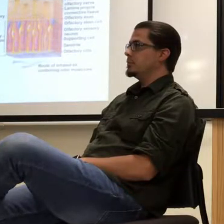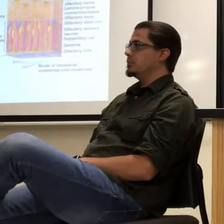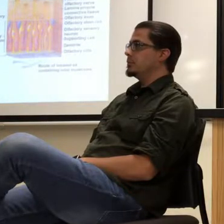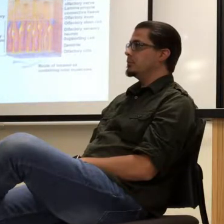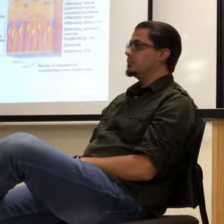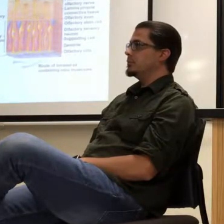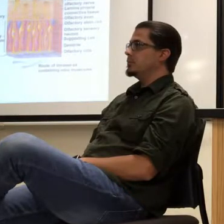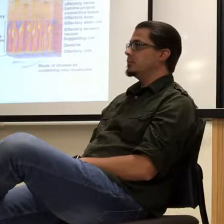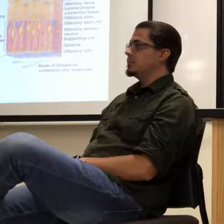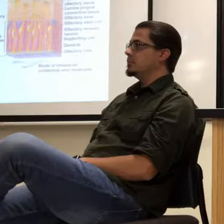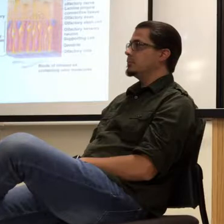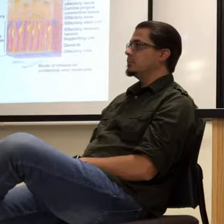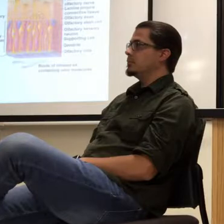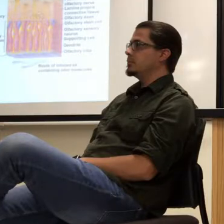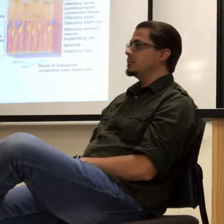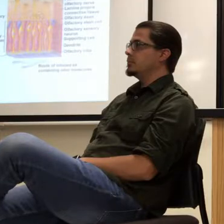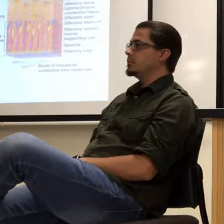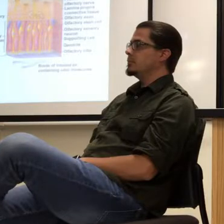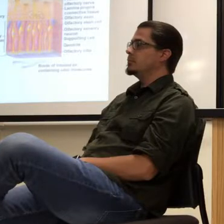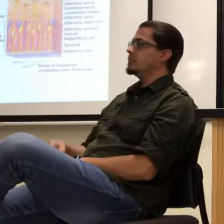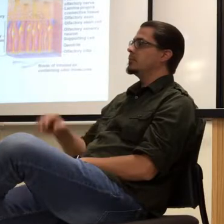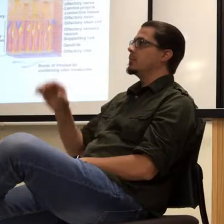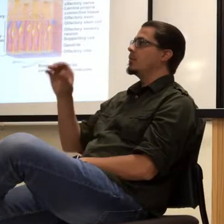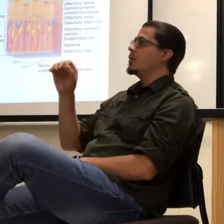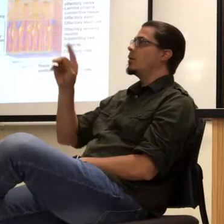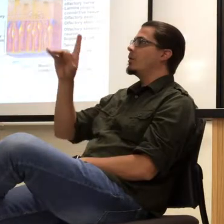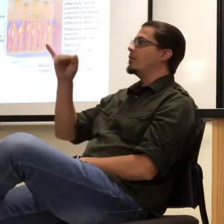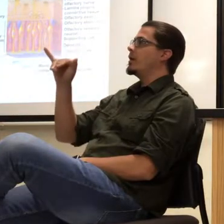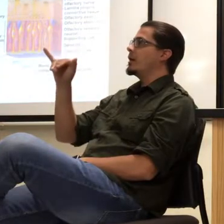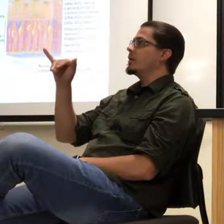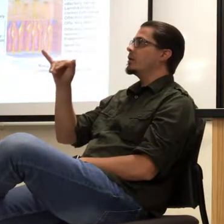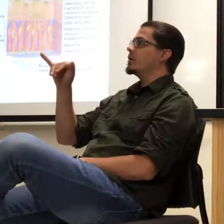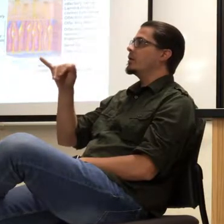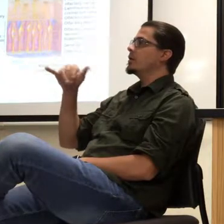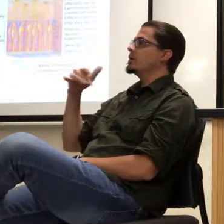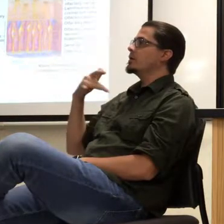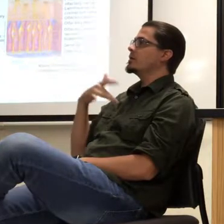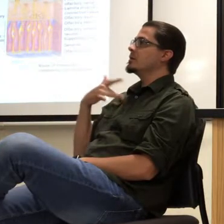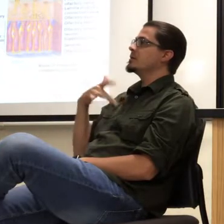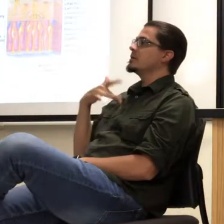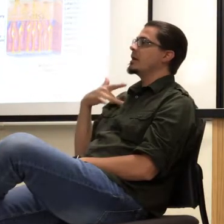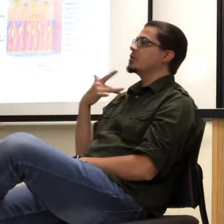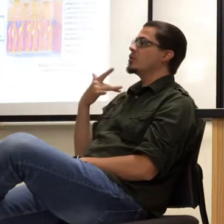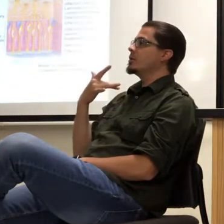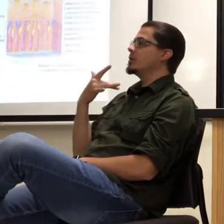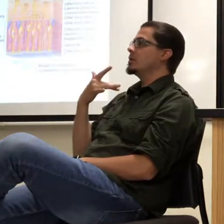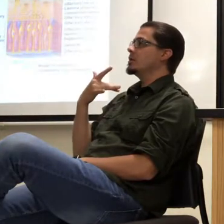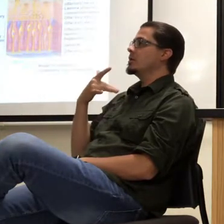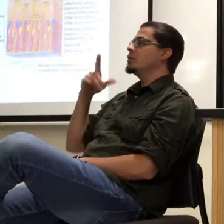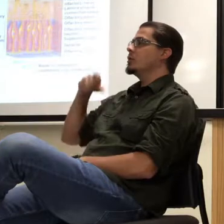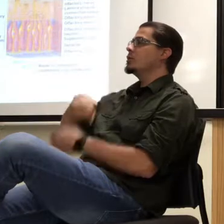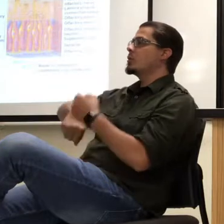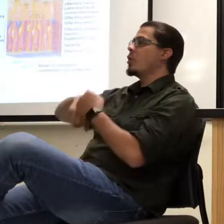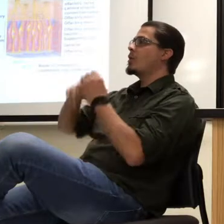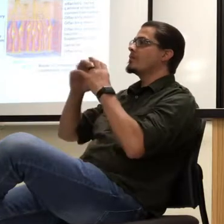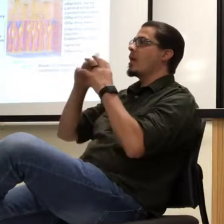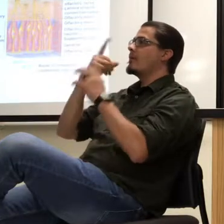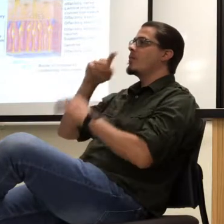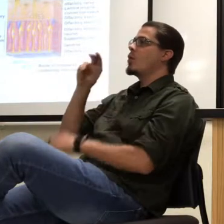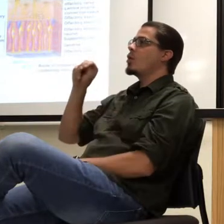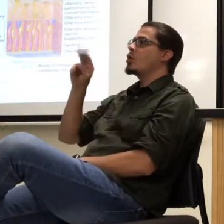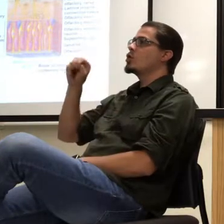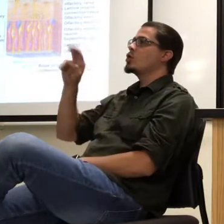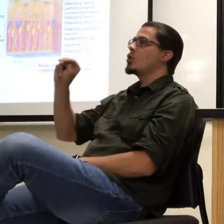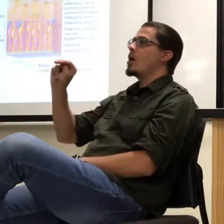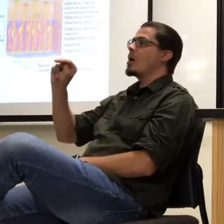The olfactory epithelium, of course, contains olfactory sensory neurons, but you need supportive cells for the neurons.